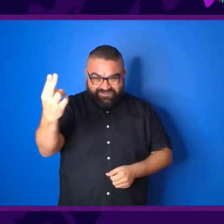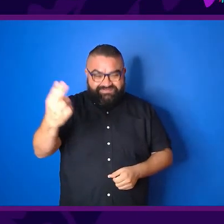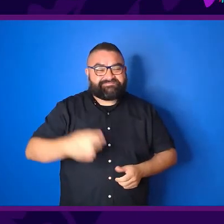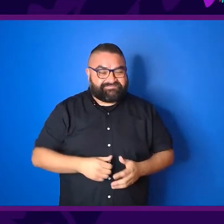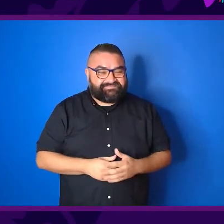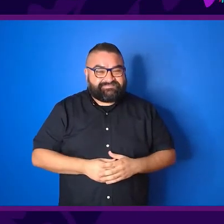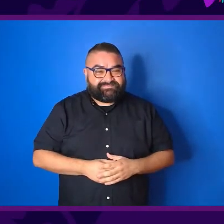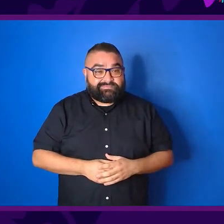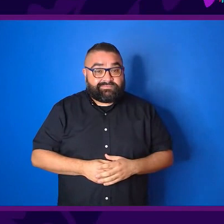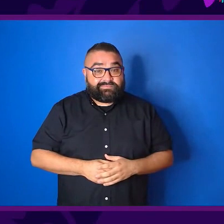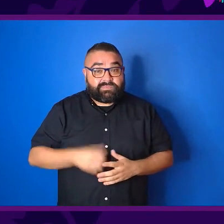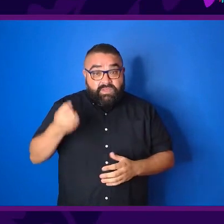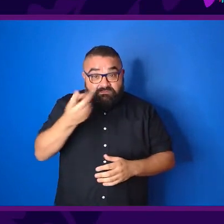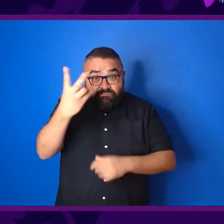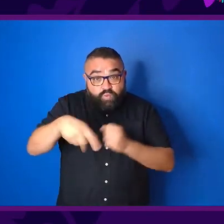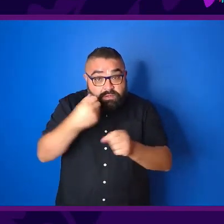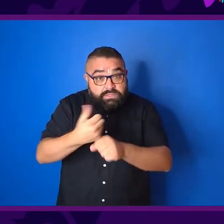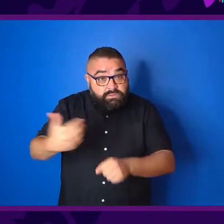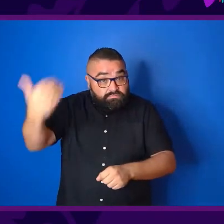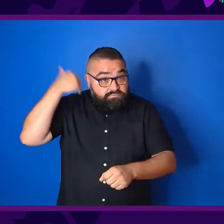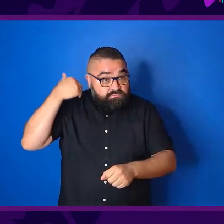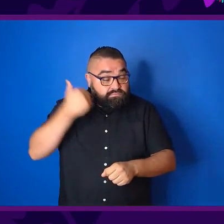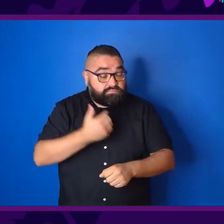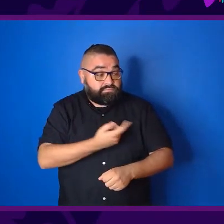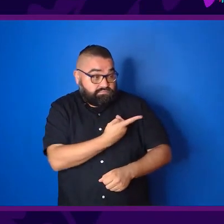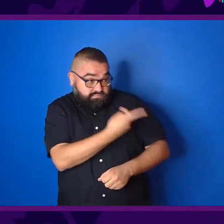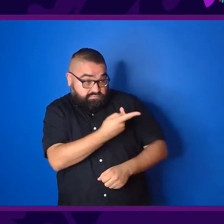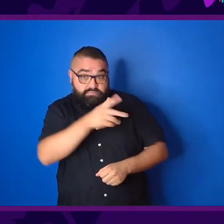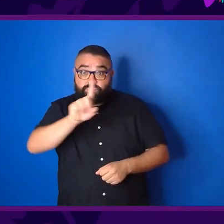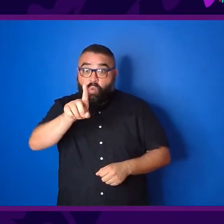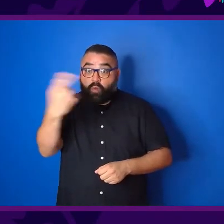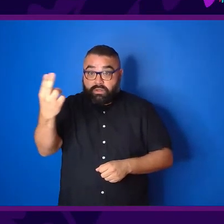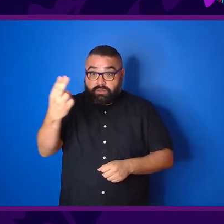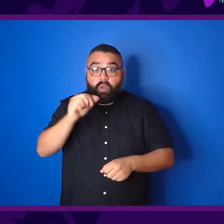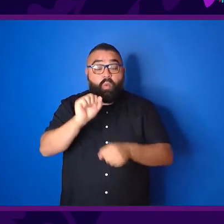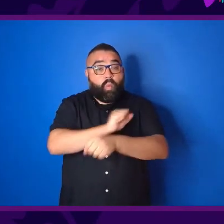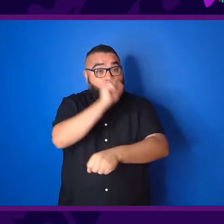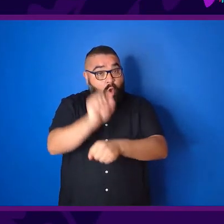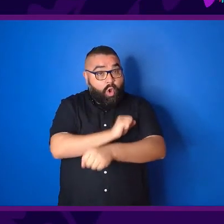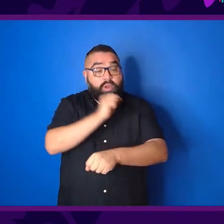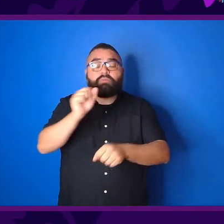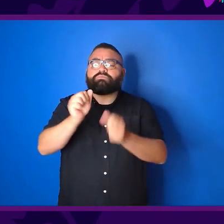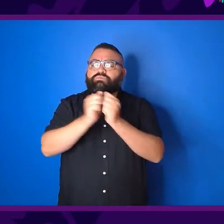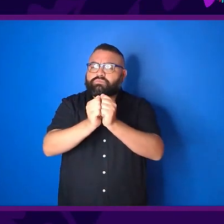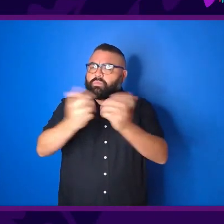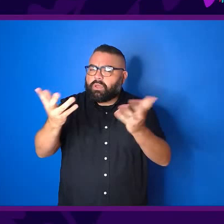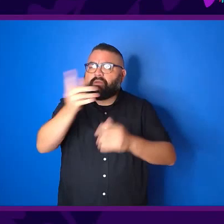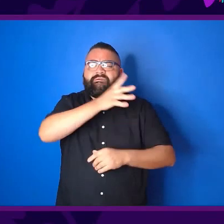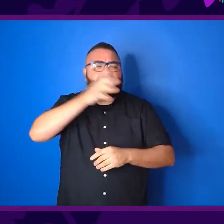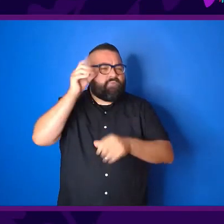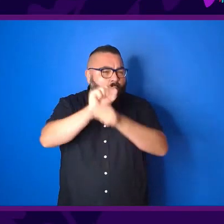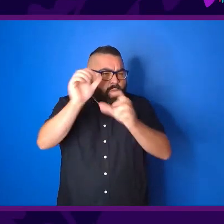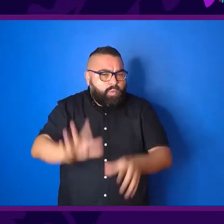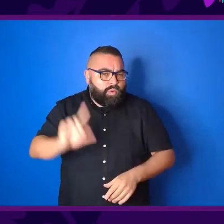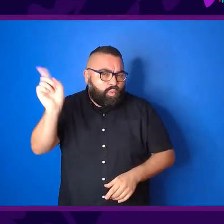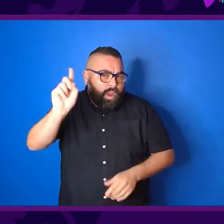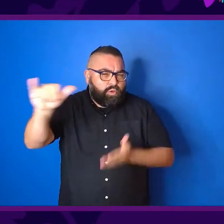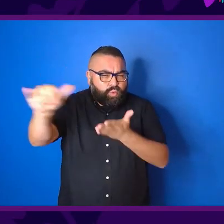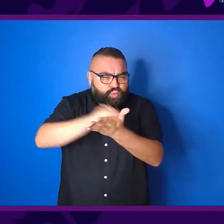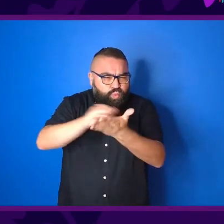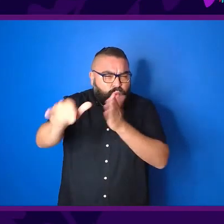I worked together on farm workers in New York State. And it was really,